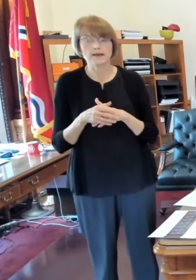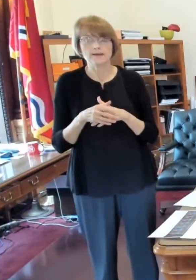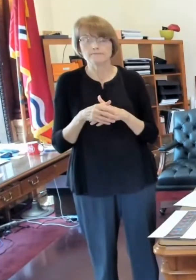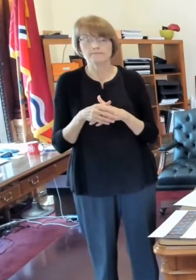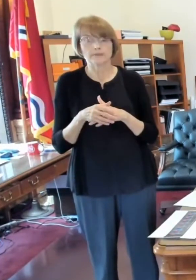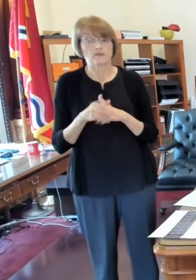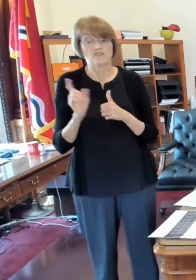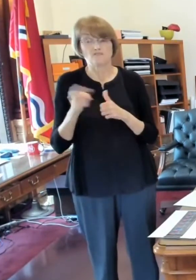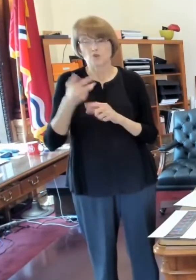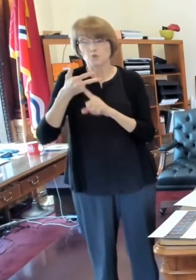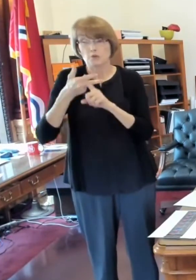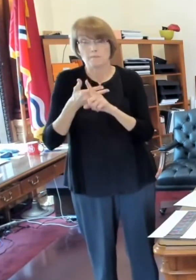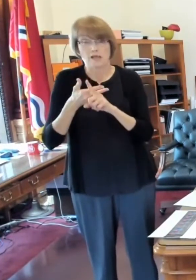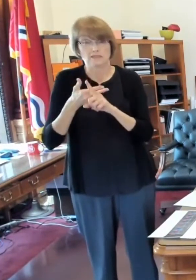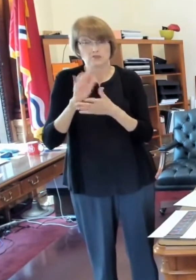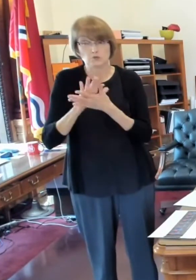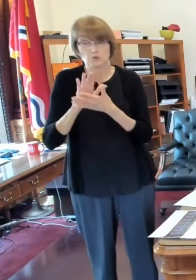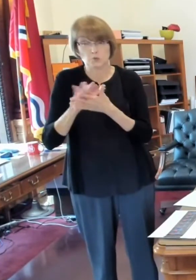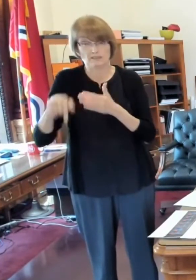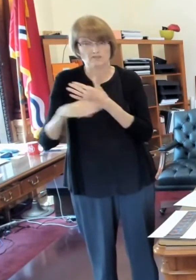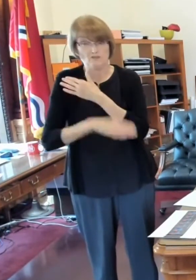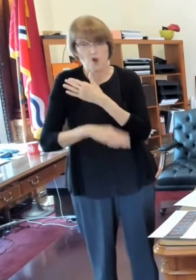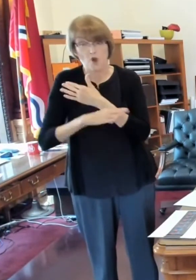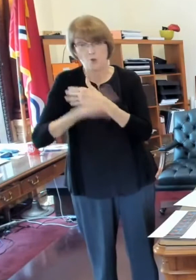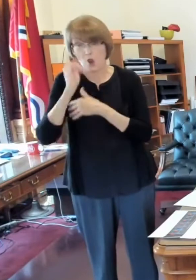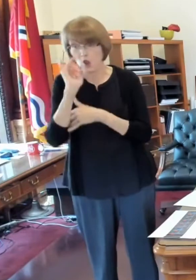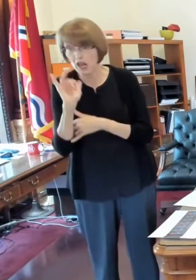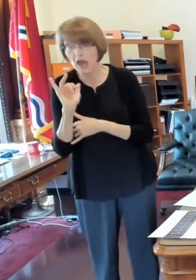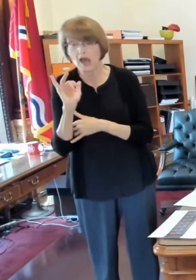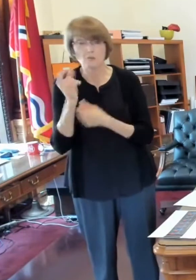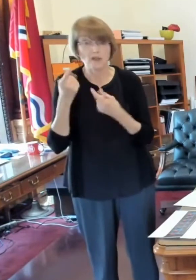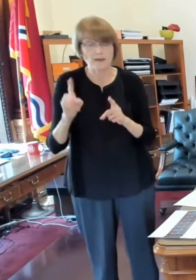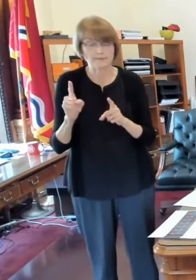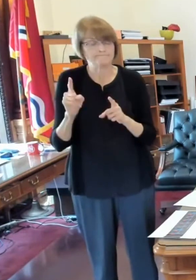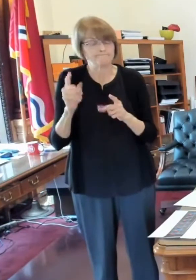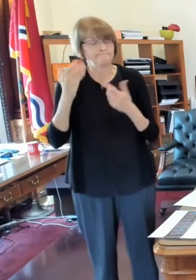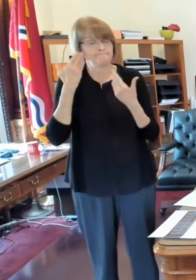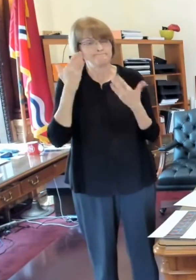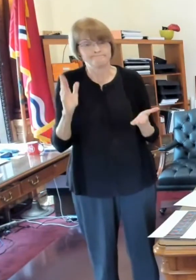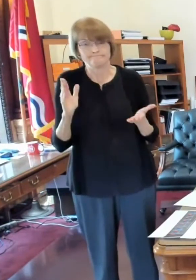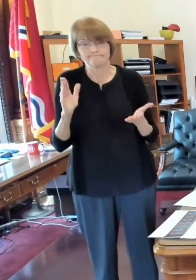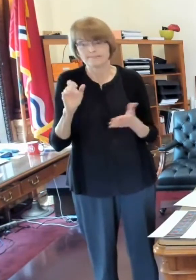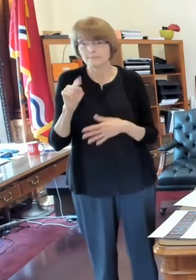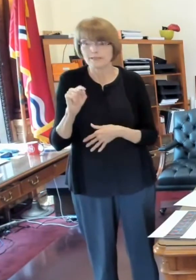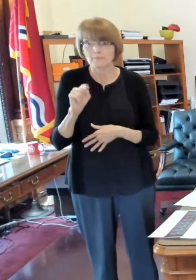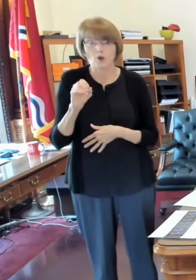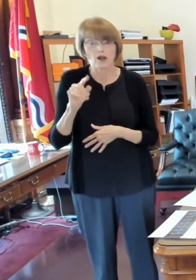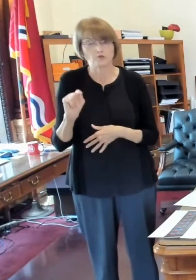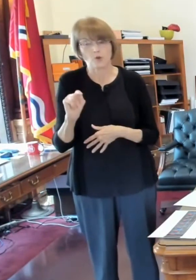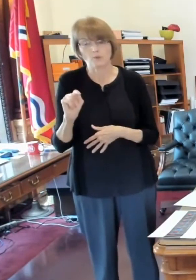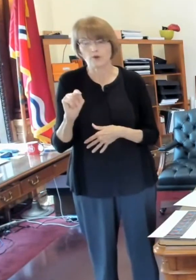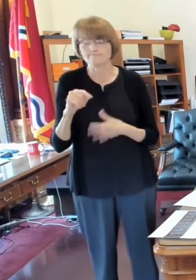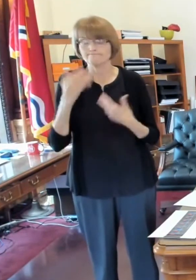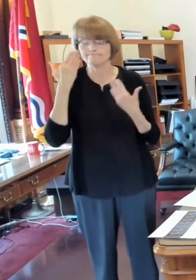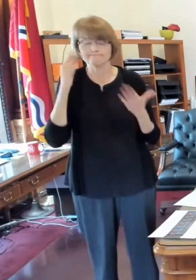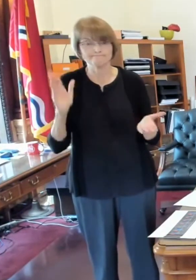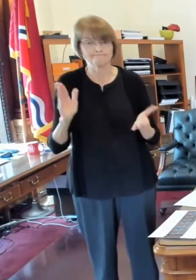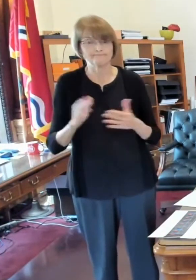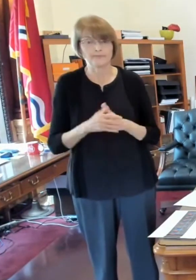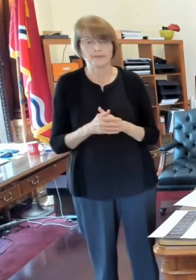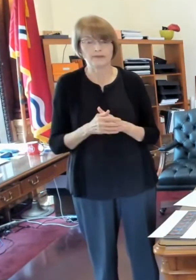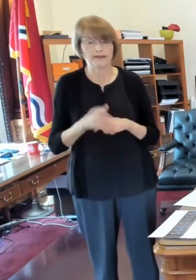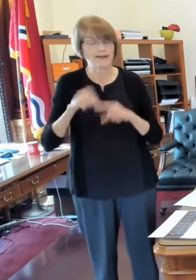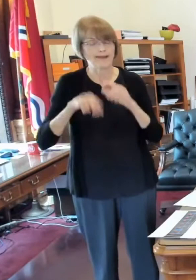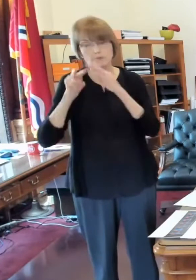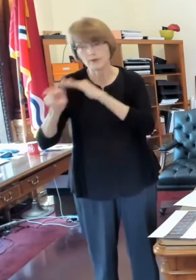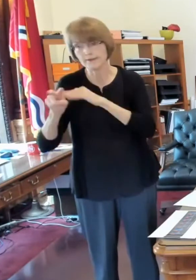first quarter of school will bring. When you think about that's September and October, roughly, those 2 months. And just like I